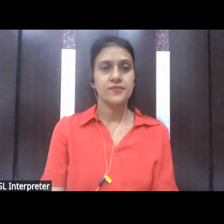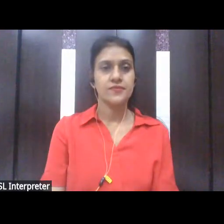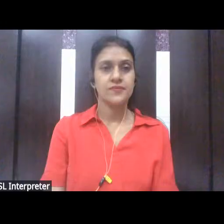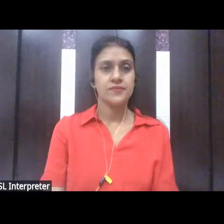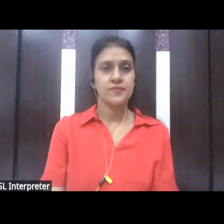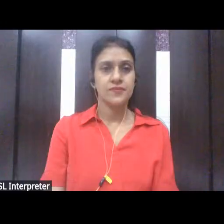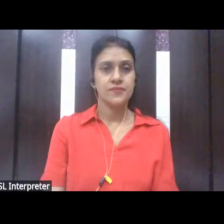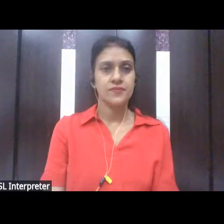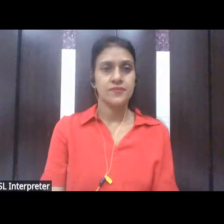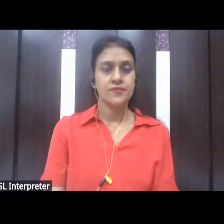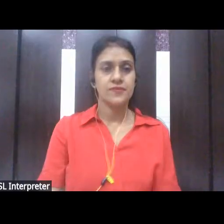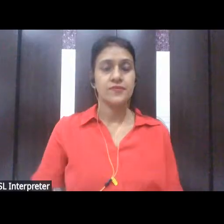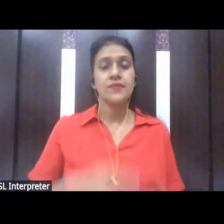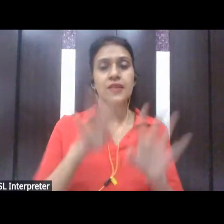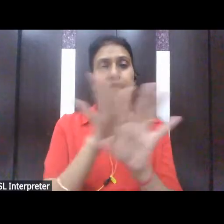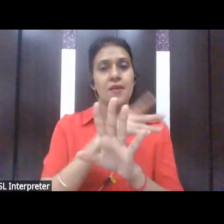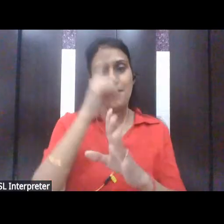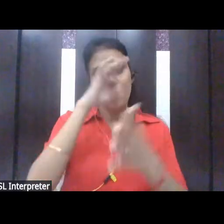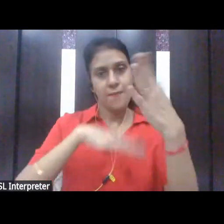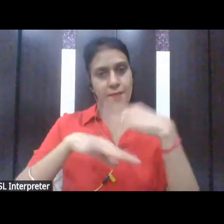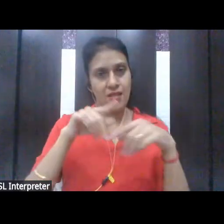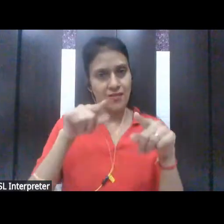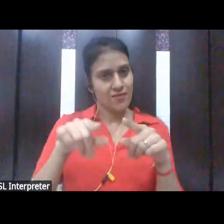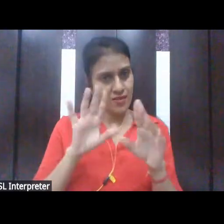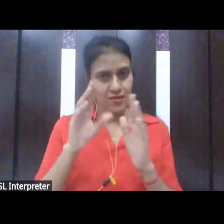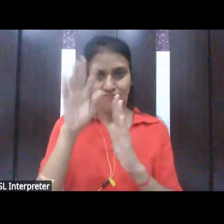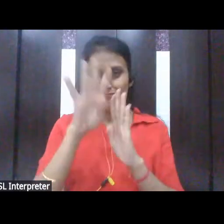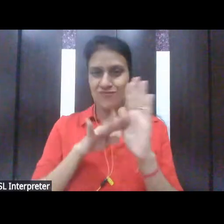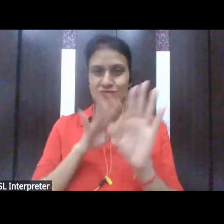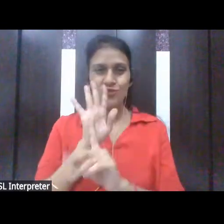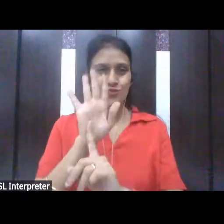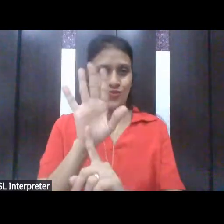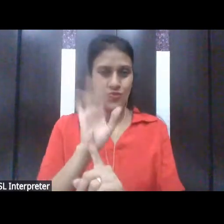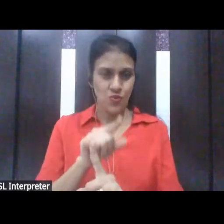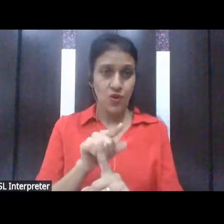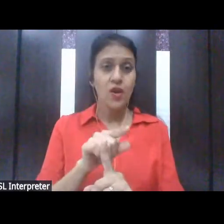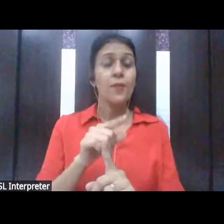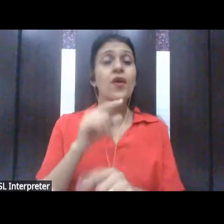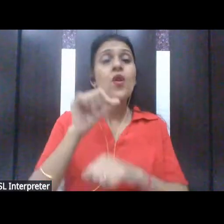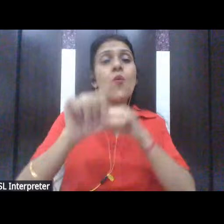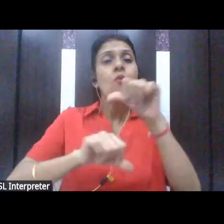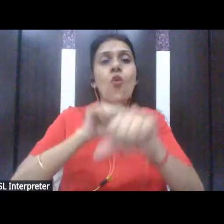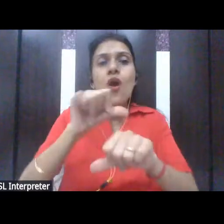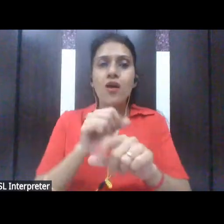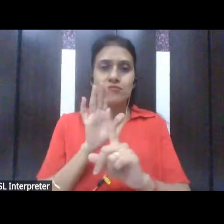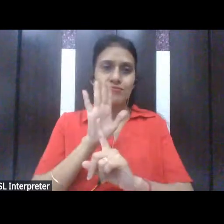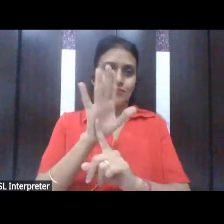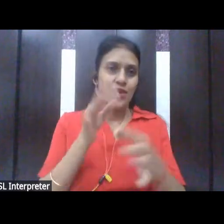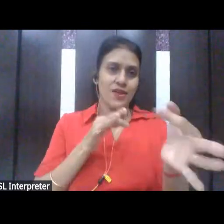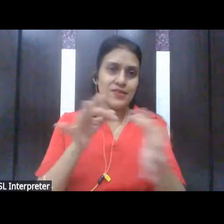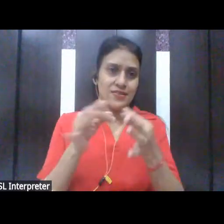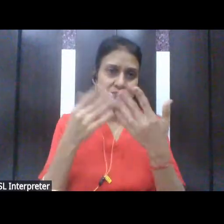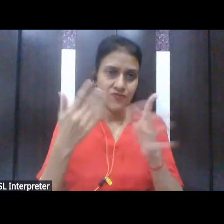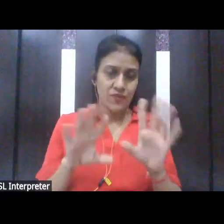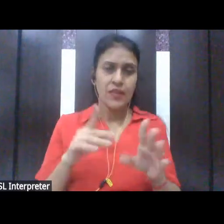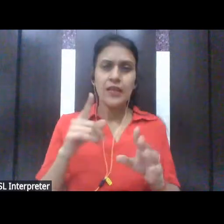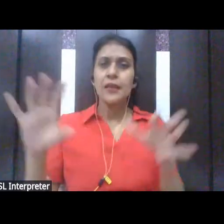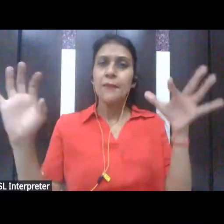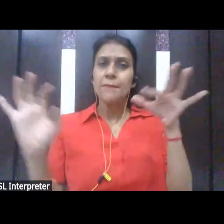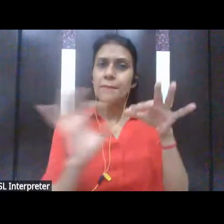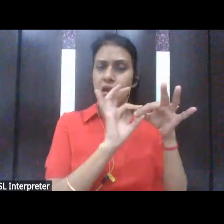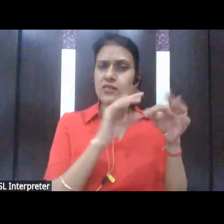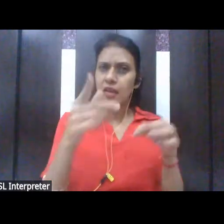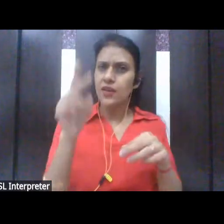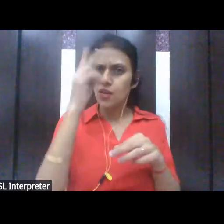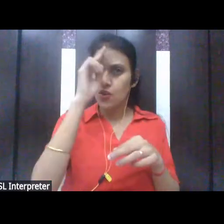So, this was the selection process and the timeline. If you have any questions or doubts with respect to